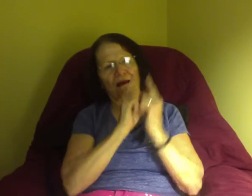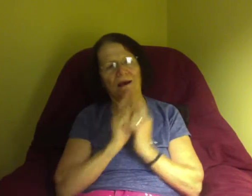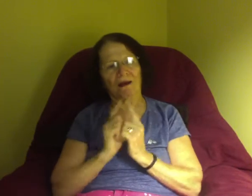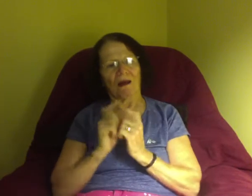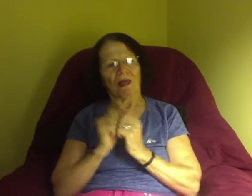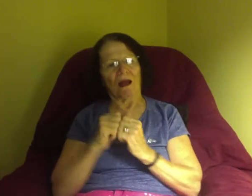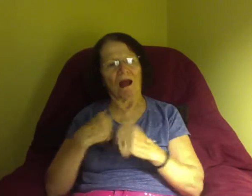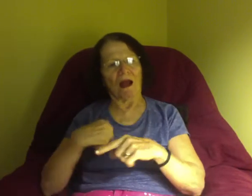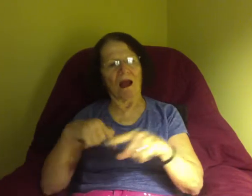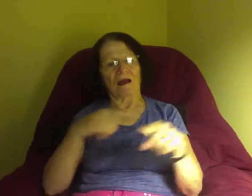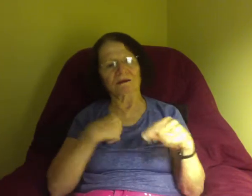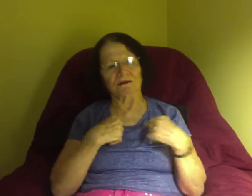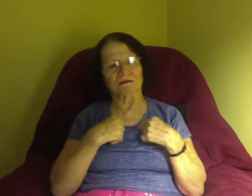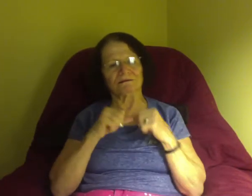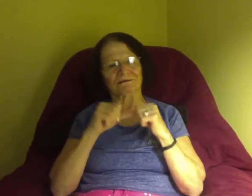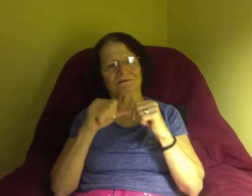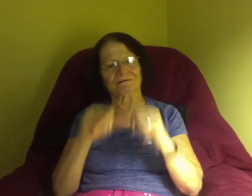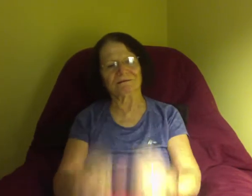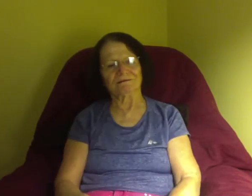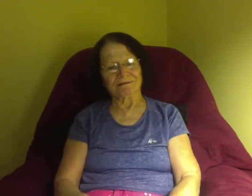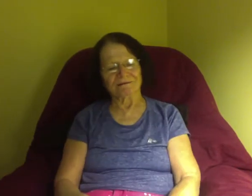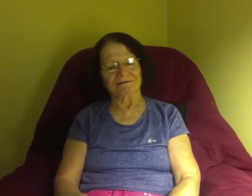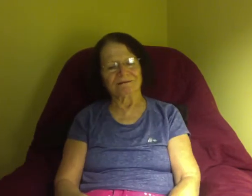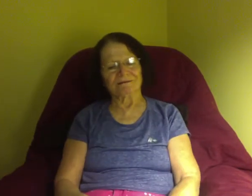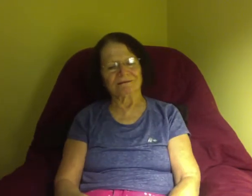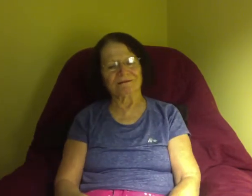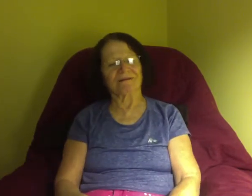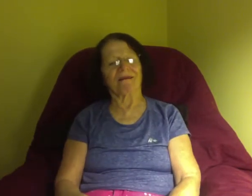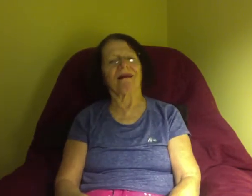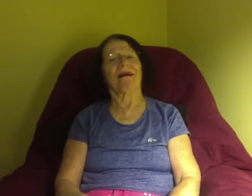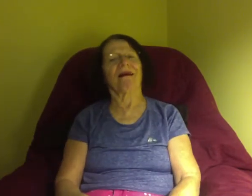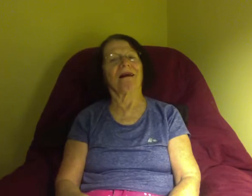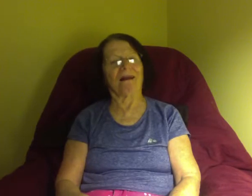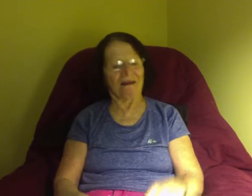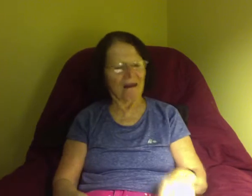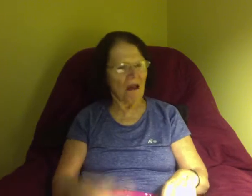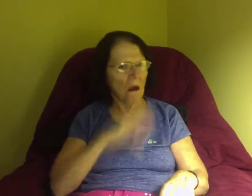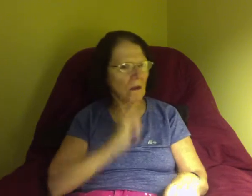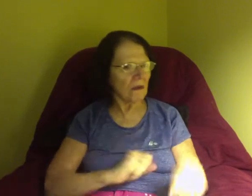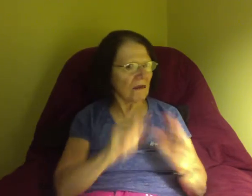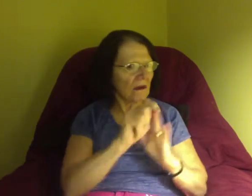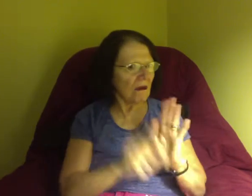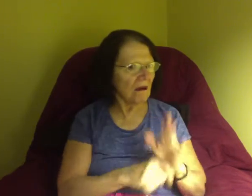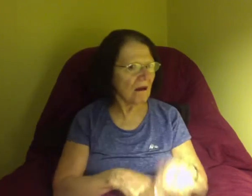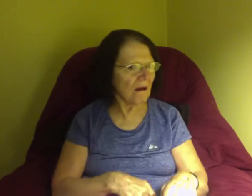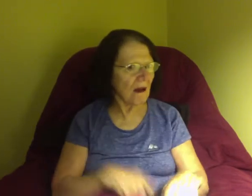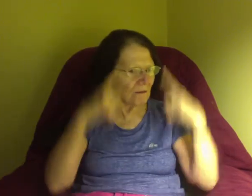I was able to do it again. I was to do